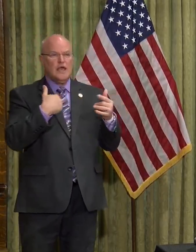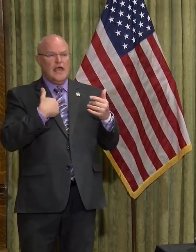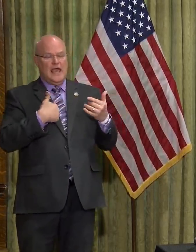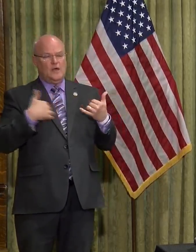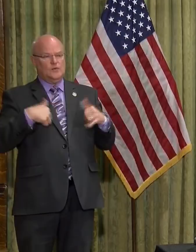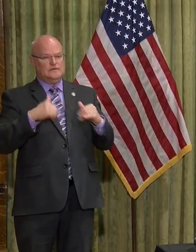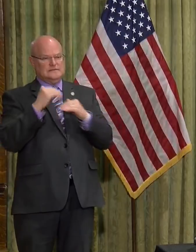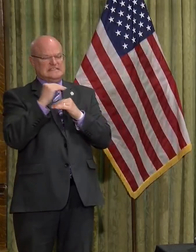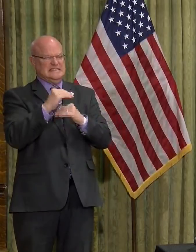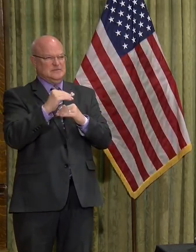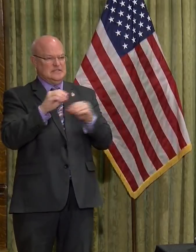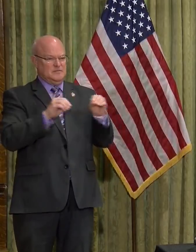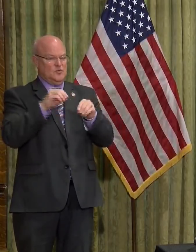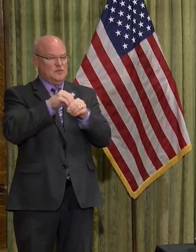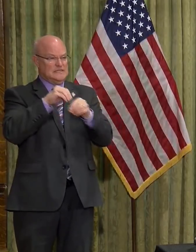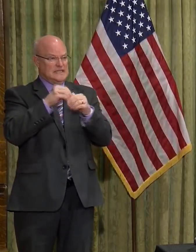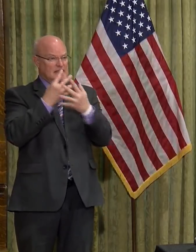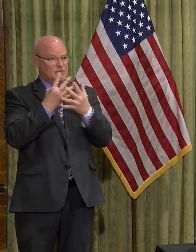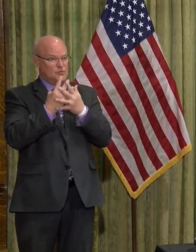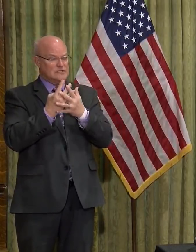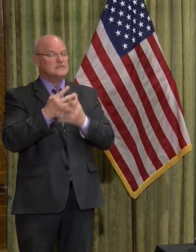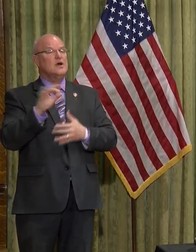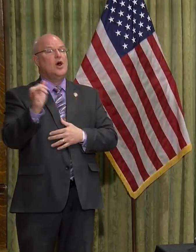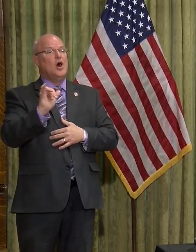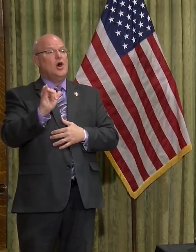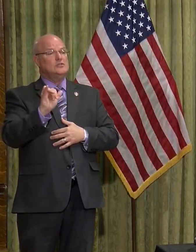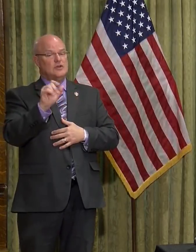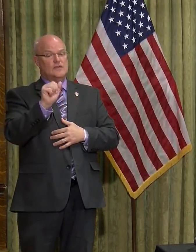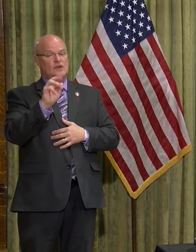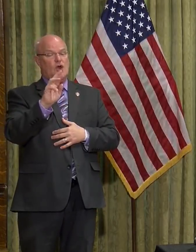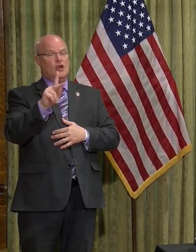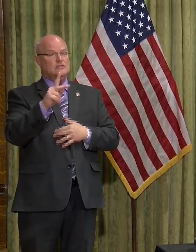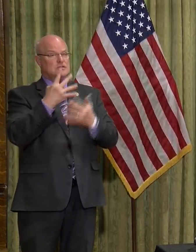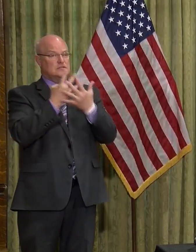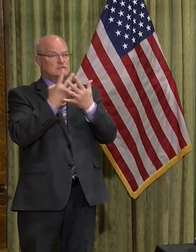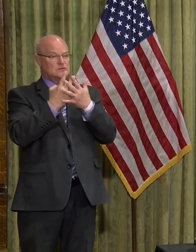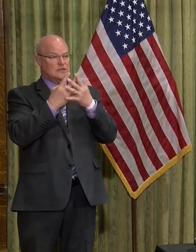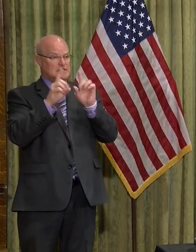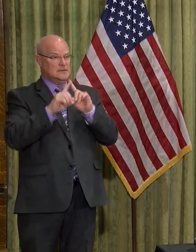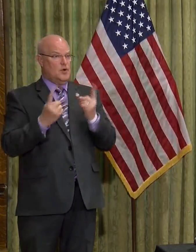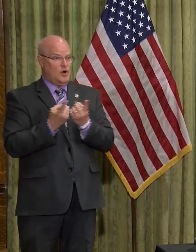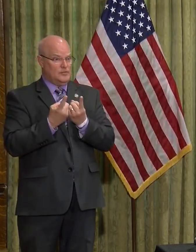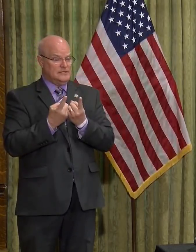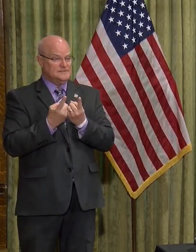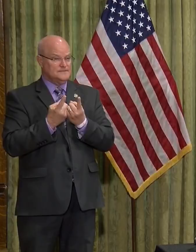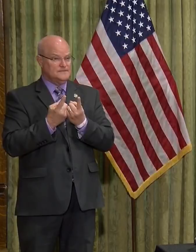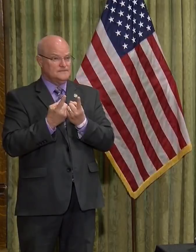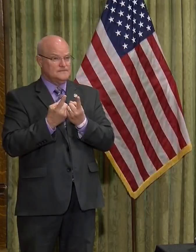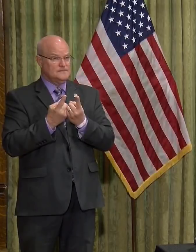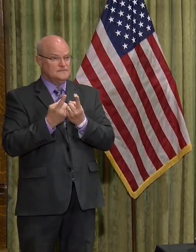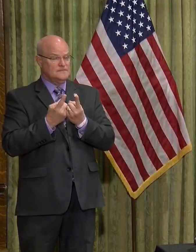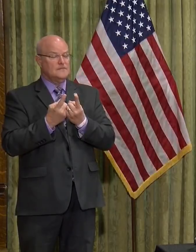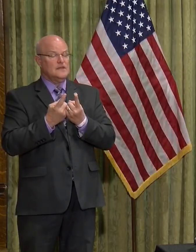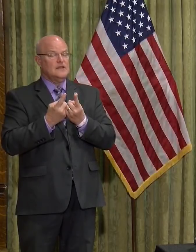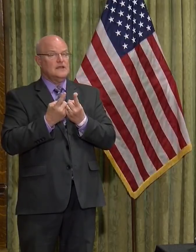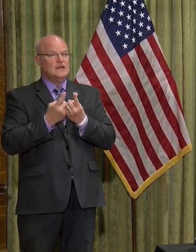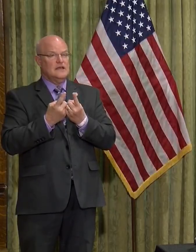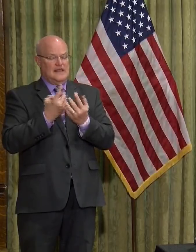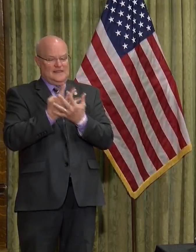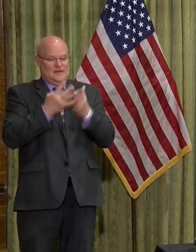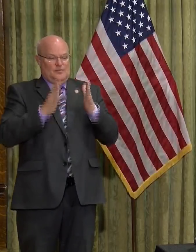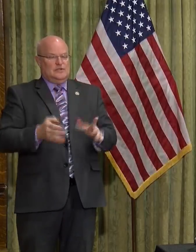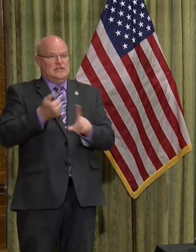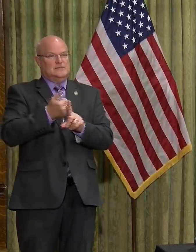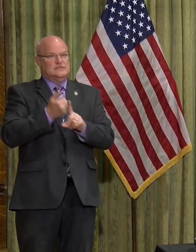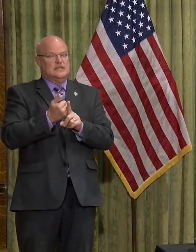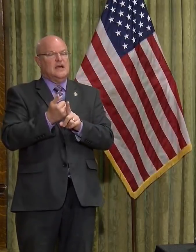within the prison. And what I like also is that the Arkansas correction industries, the inmates, they have